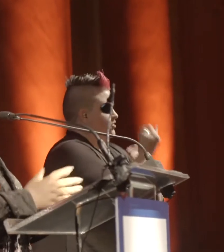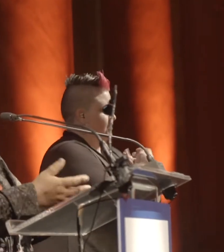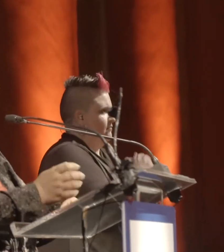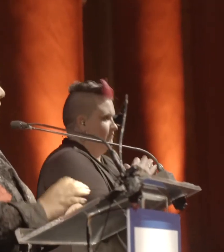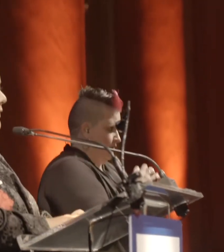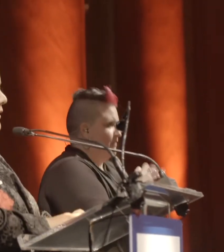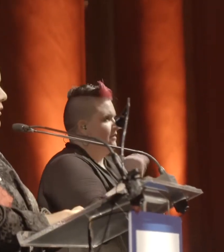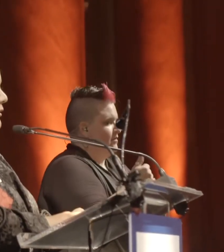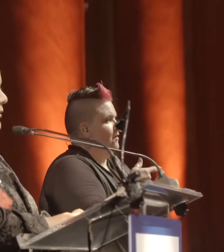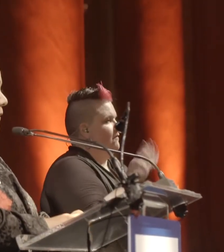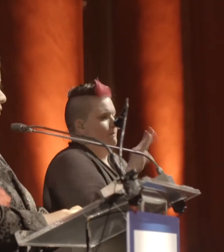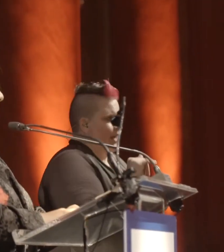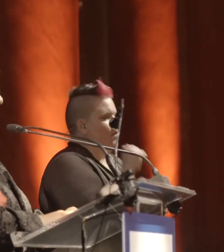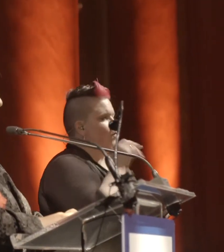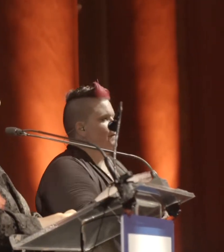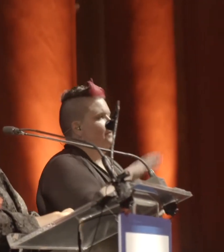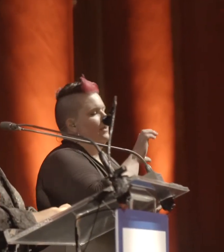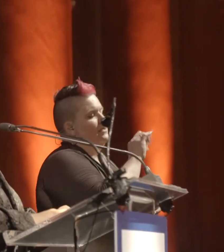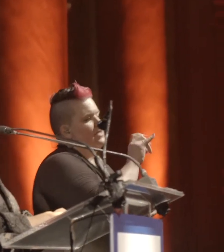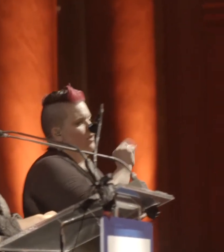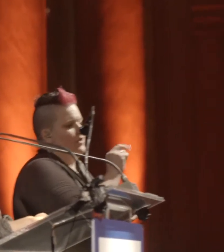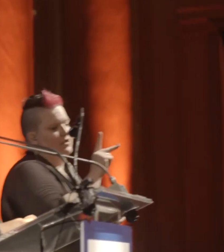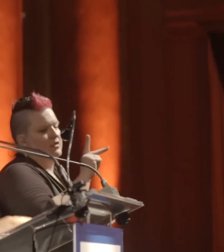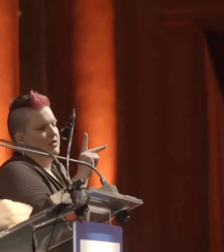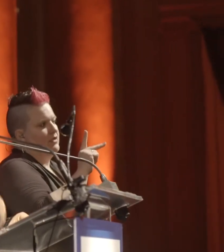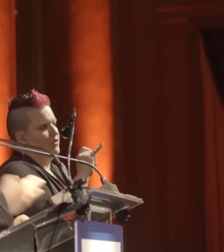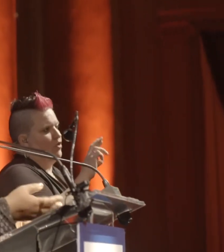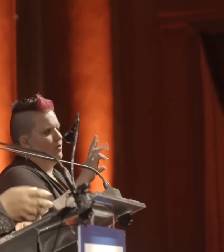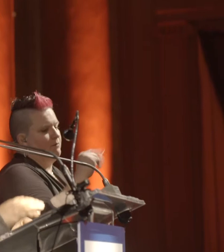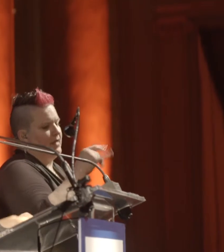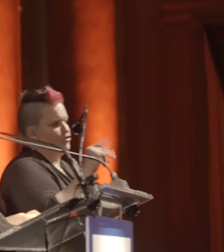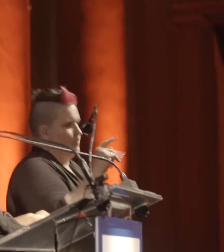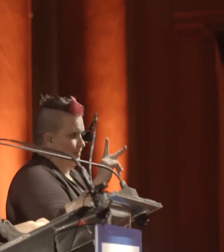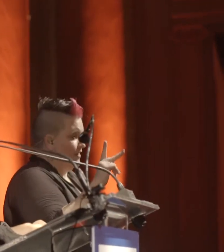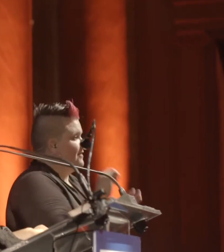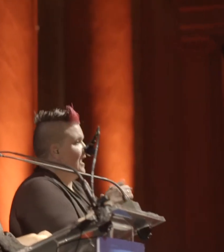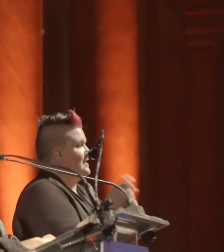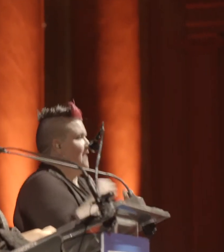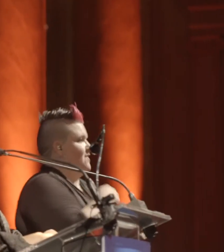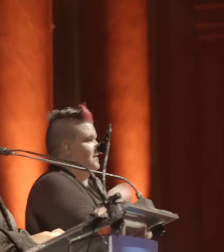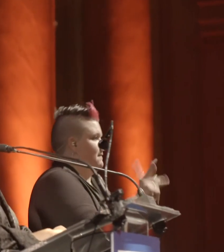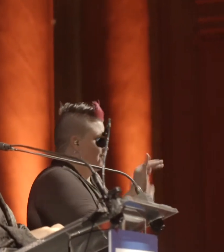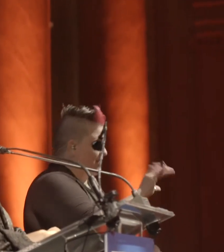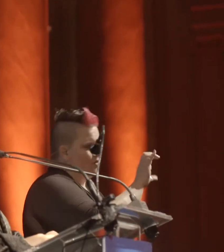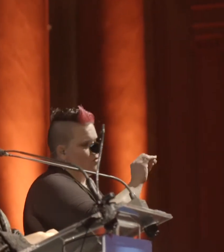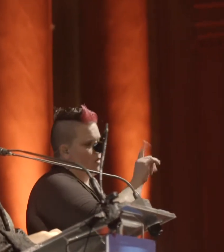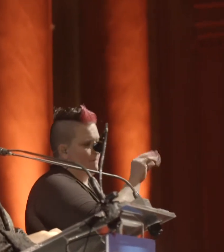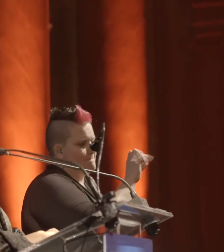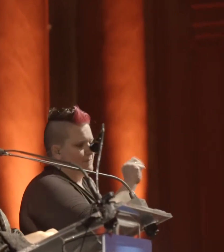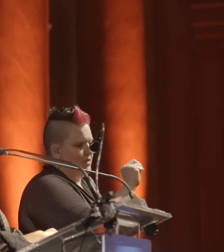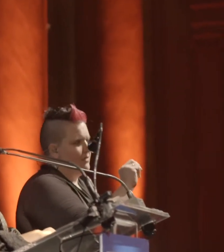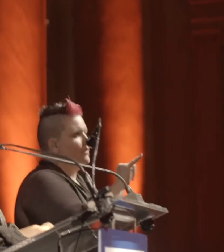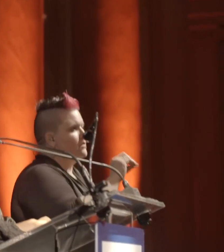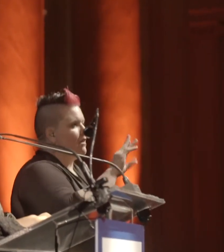led by women like Carolyn Kilpatrick, Kwame Kilpatrick's mother, who gave us people like Coleman Young. And I grew